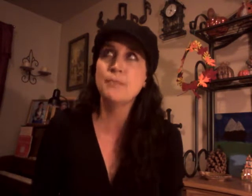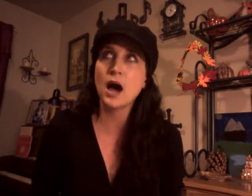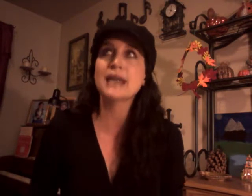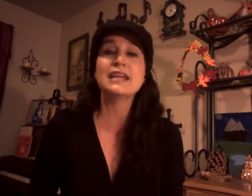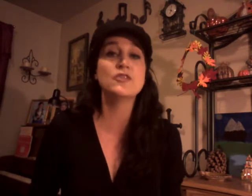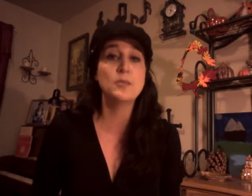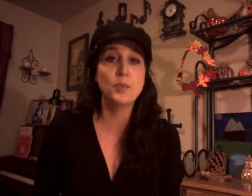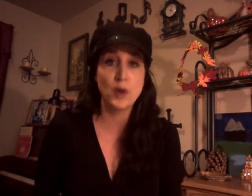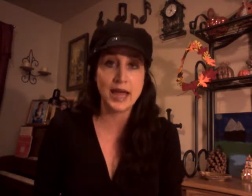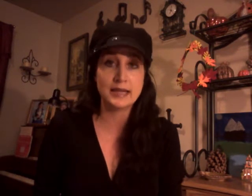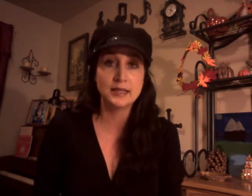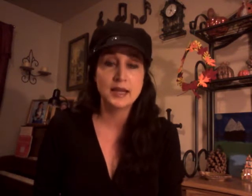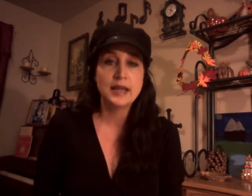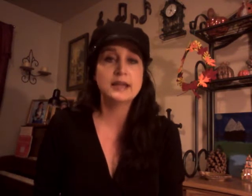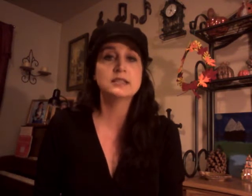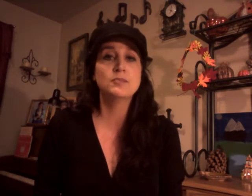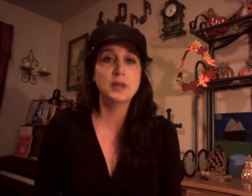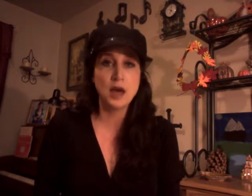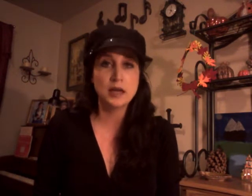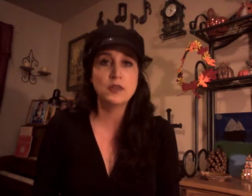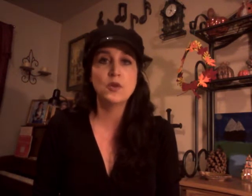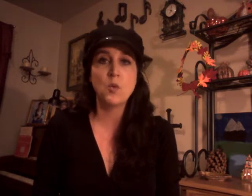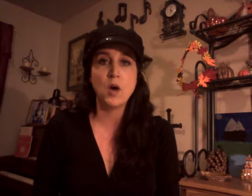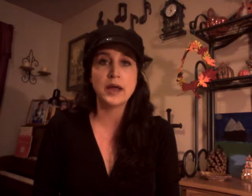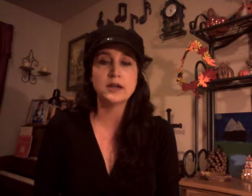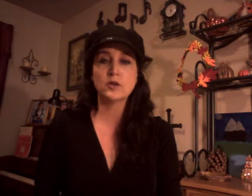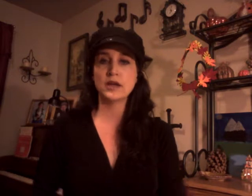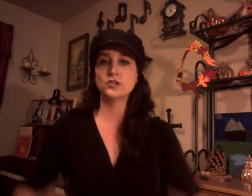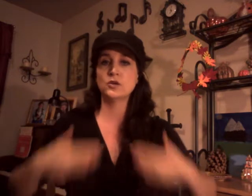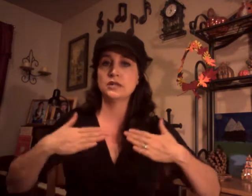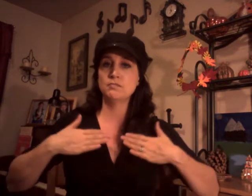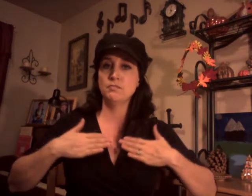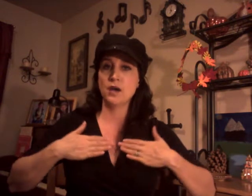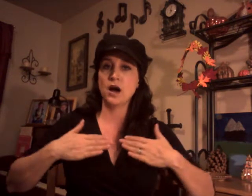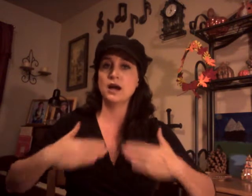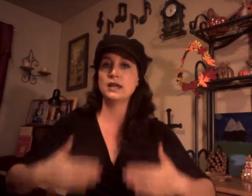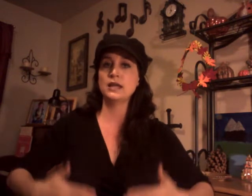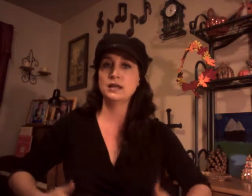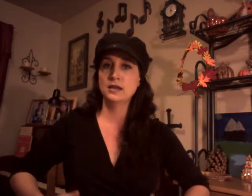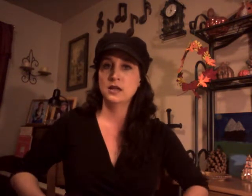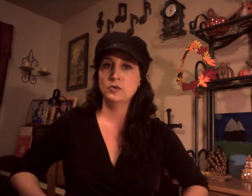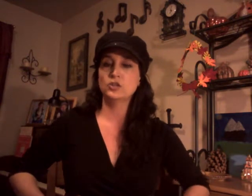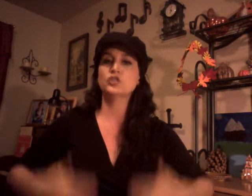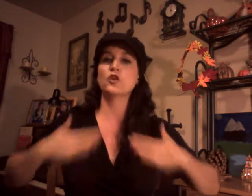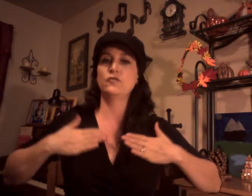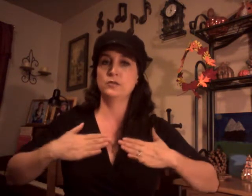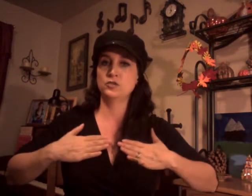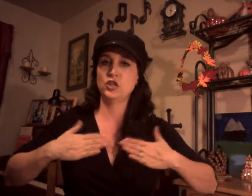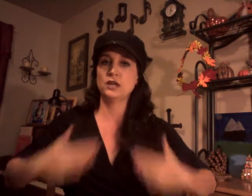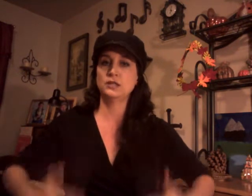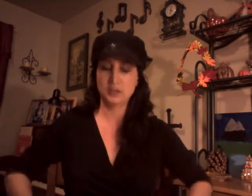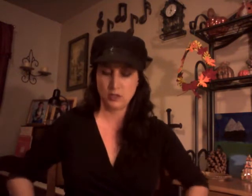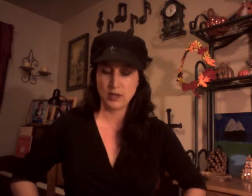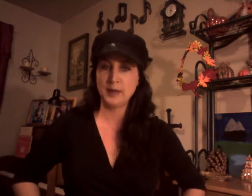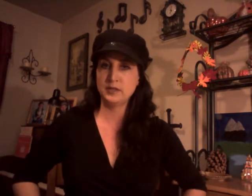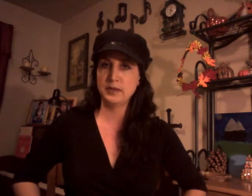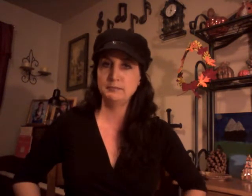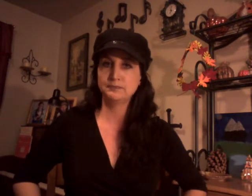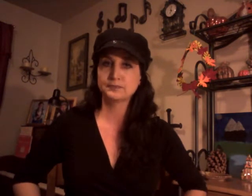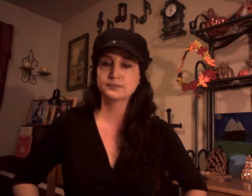bread, his blood the wine. Okay, so his body, to show from chest to abdomen,